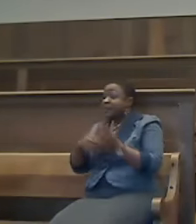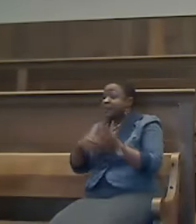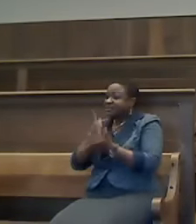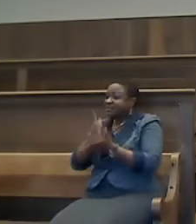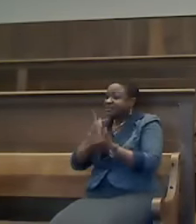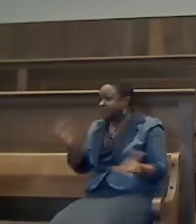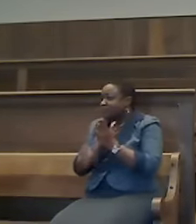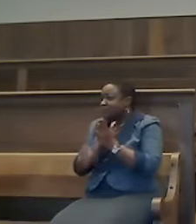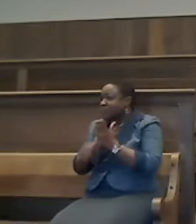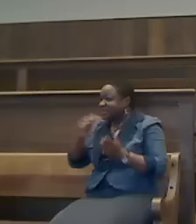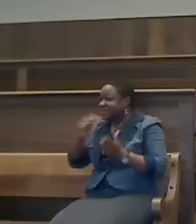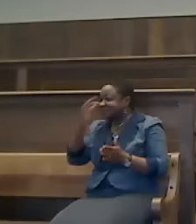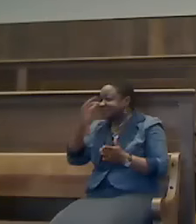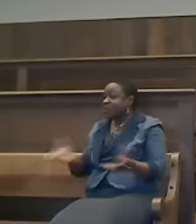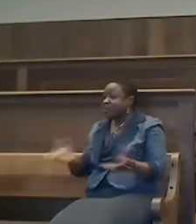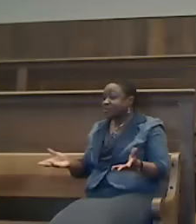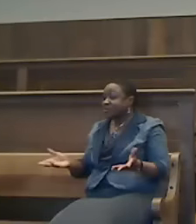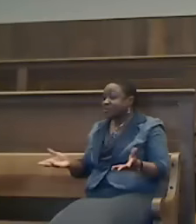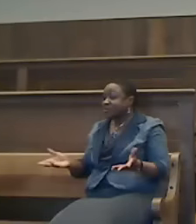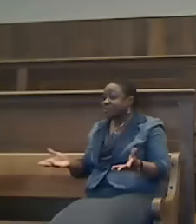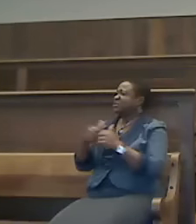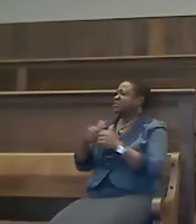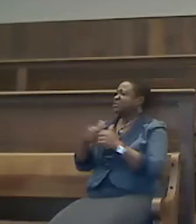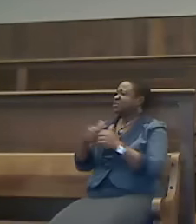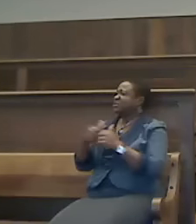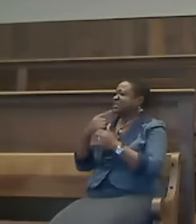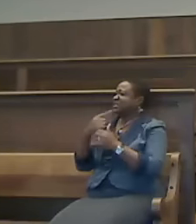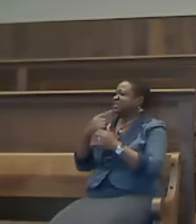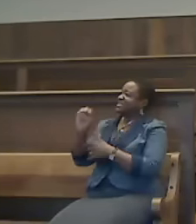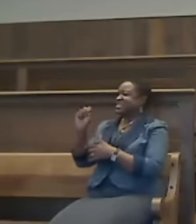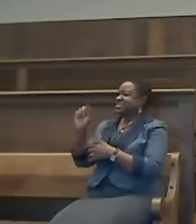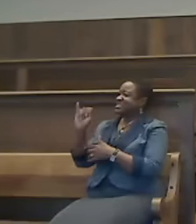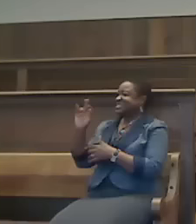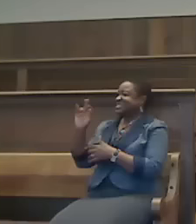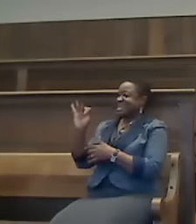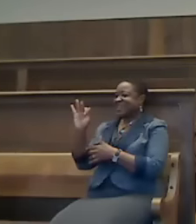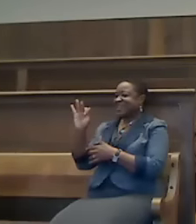Okay, so how do you say destinkified?